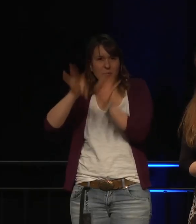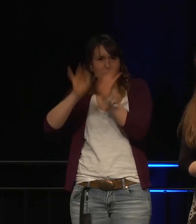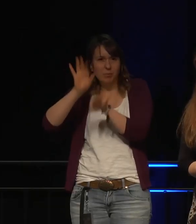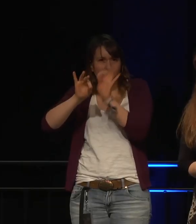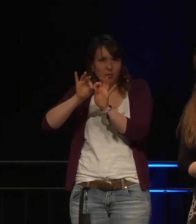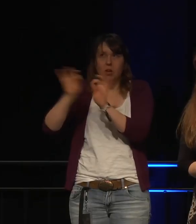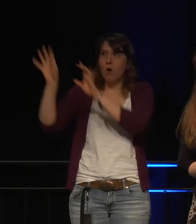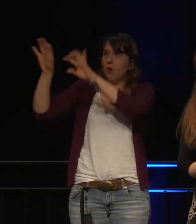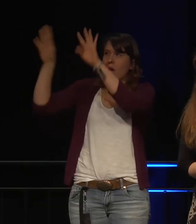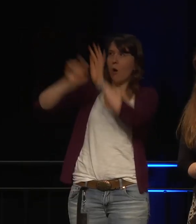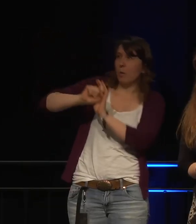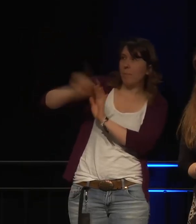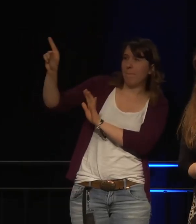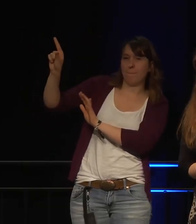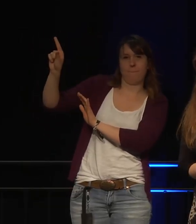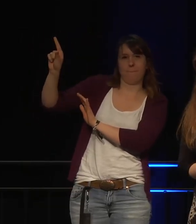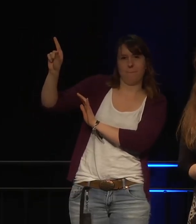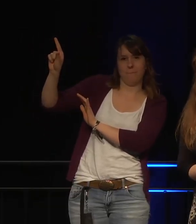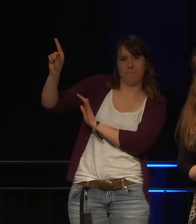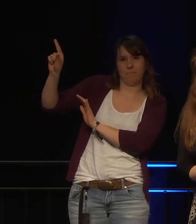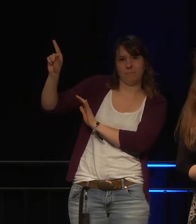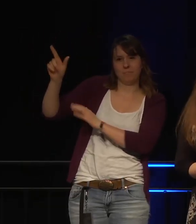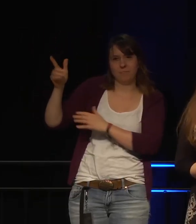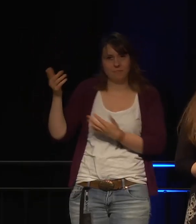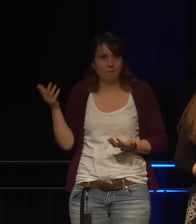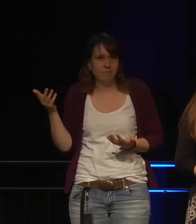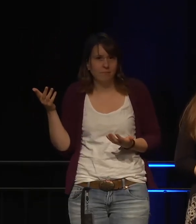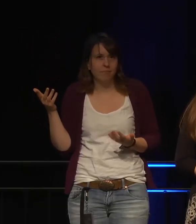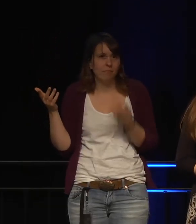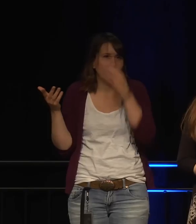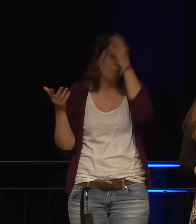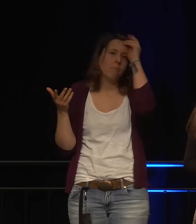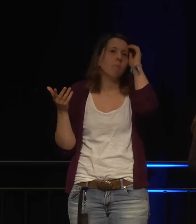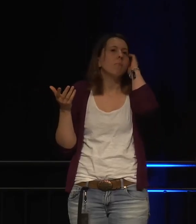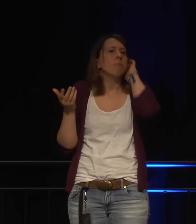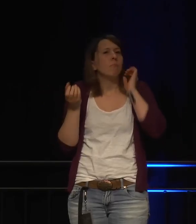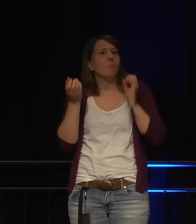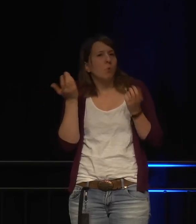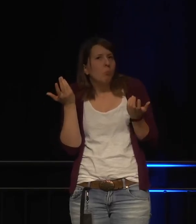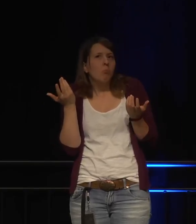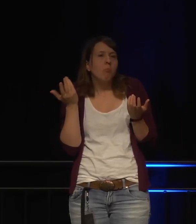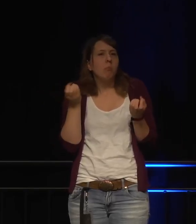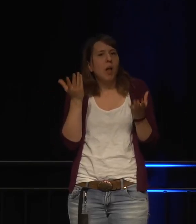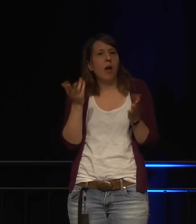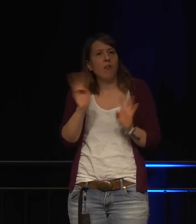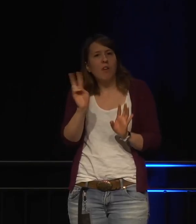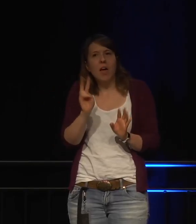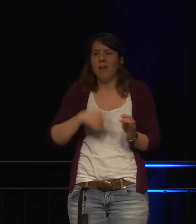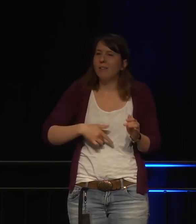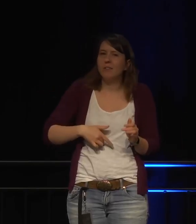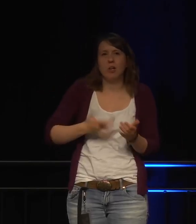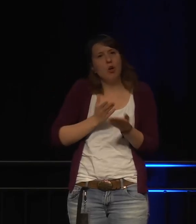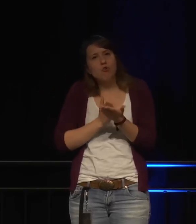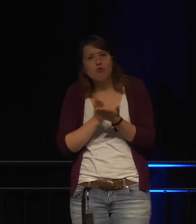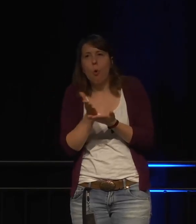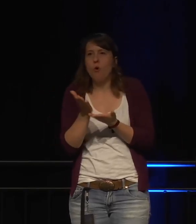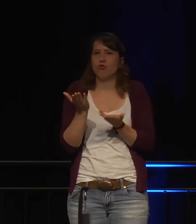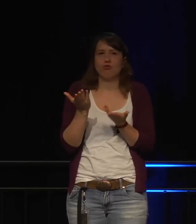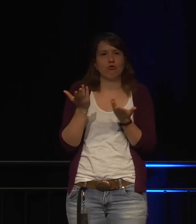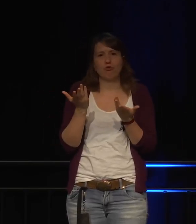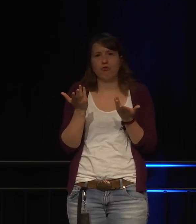And actually, this could be very useful for people who are having chronical diseases like